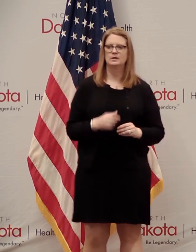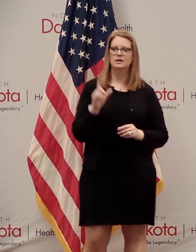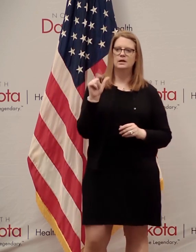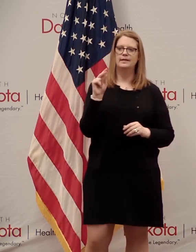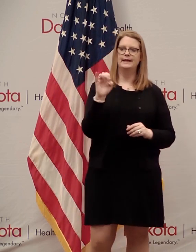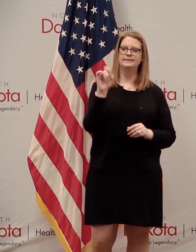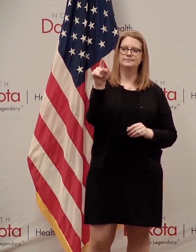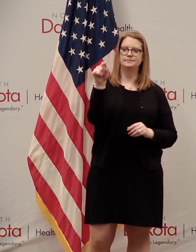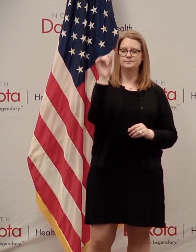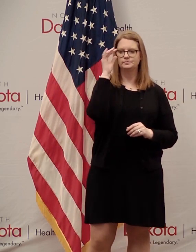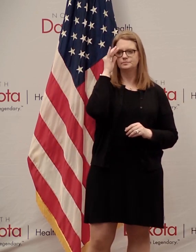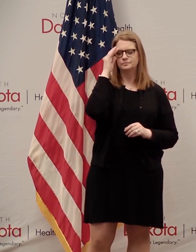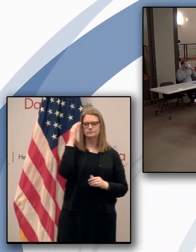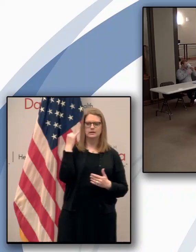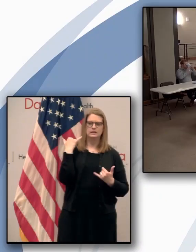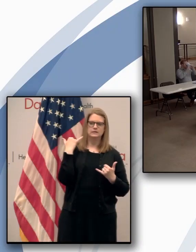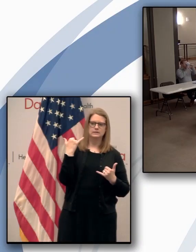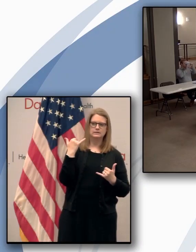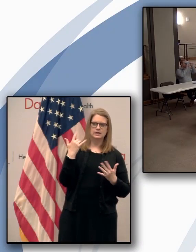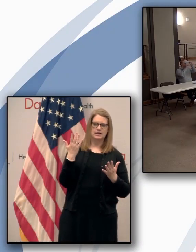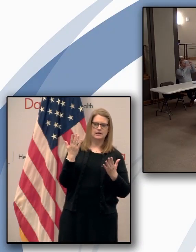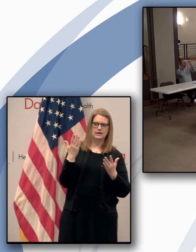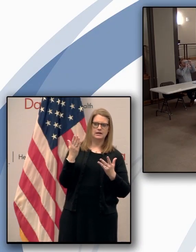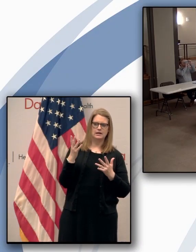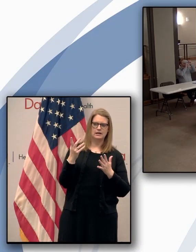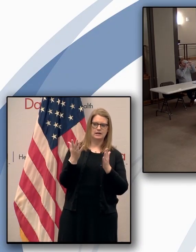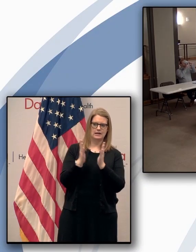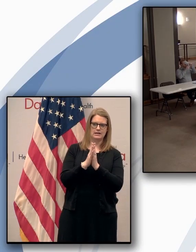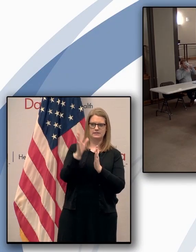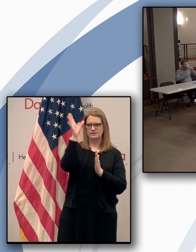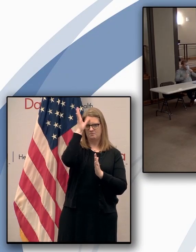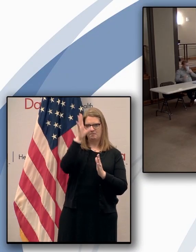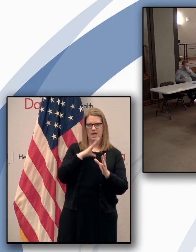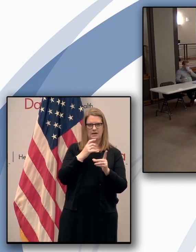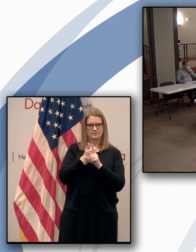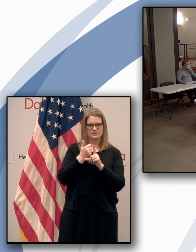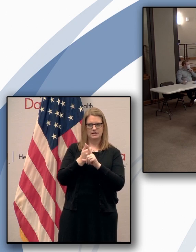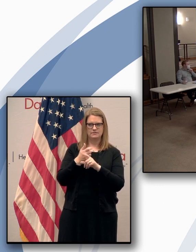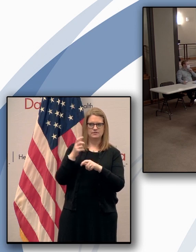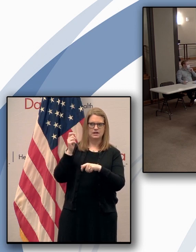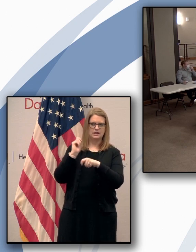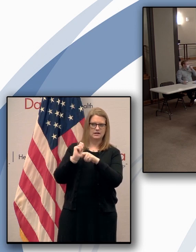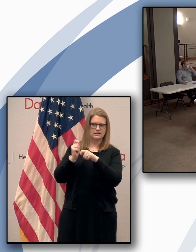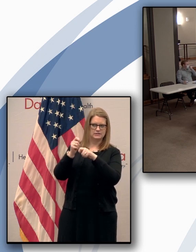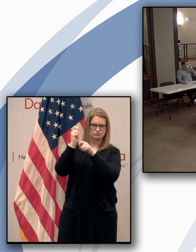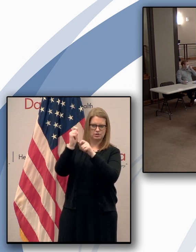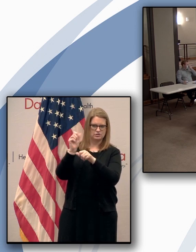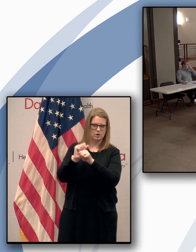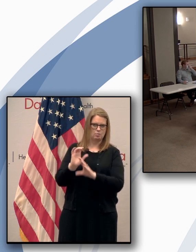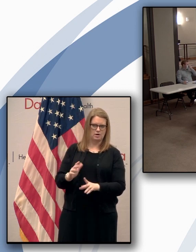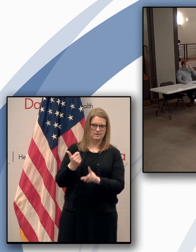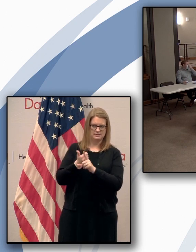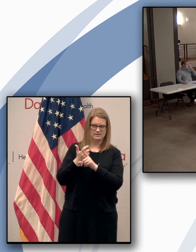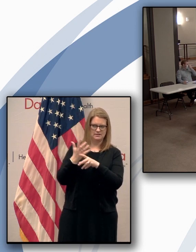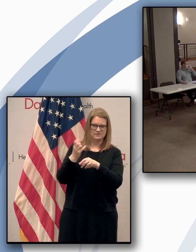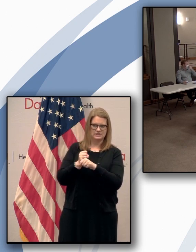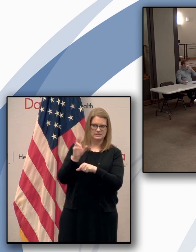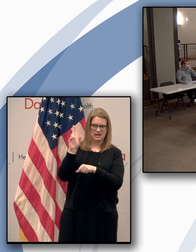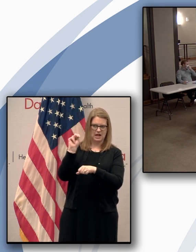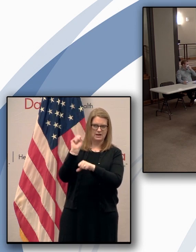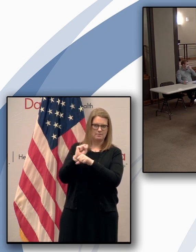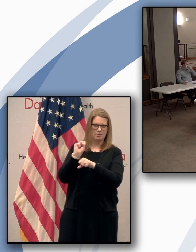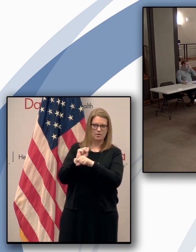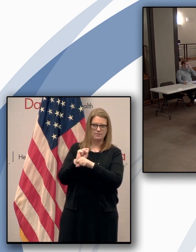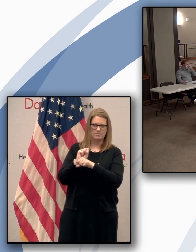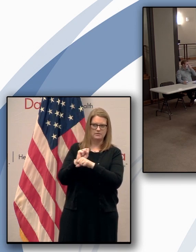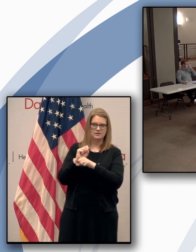Lane? Governor, today I talked to a man who is a construction worker and already receives unemployment at this time of the year, but his unemployment